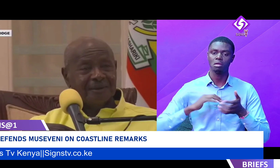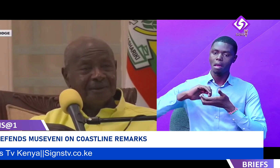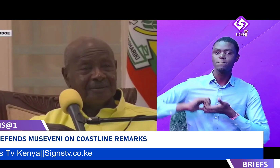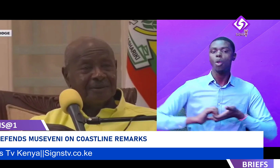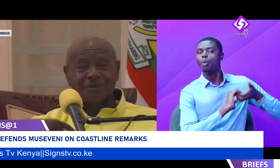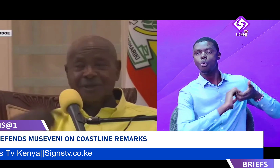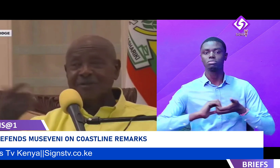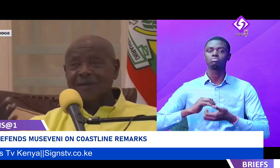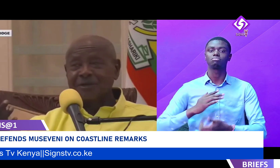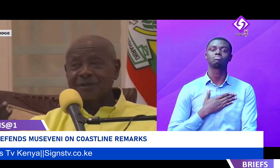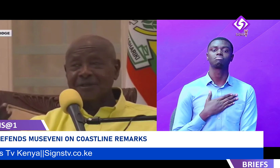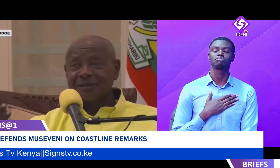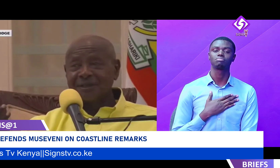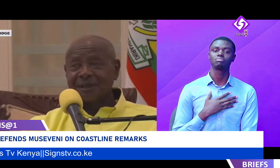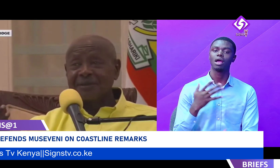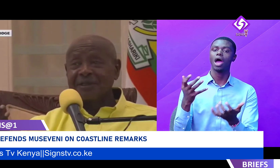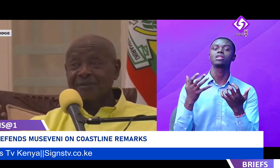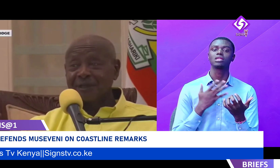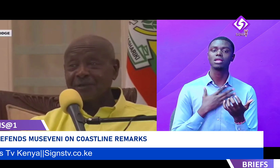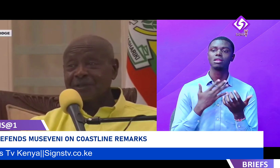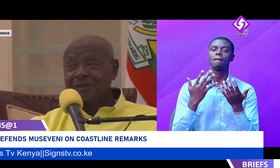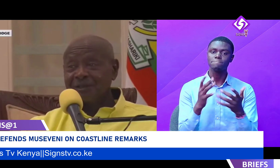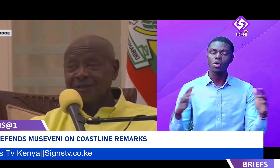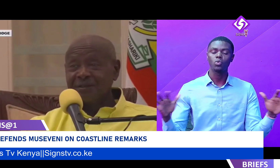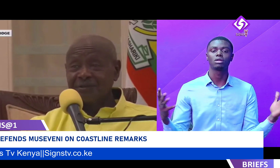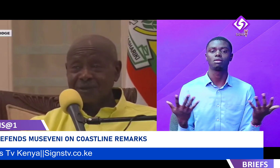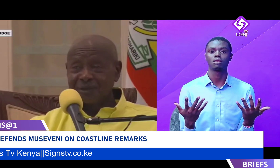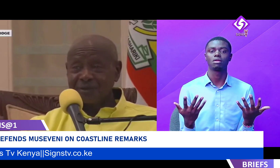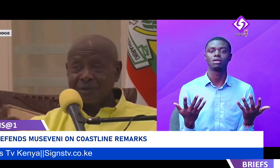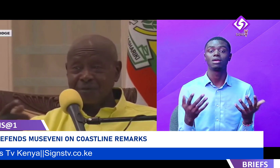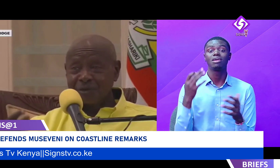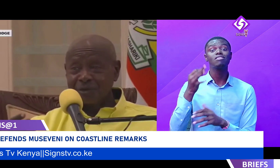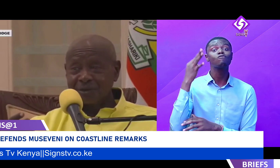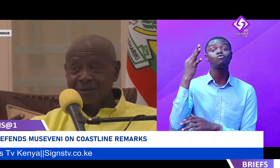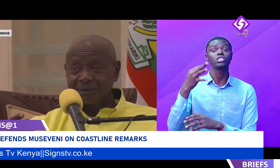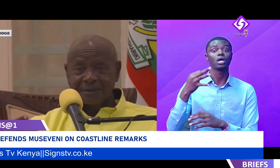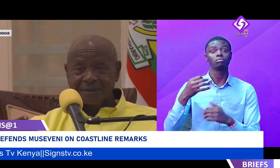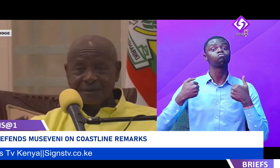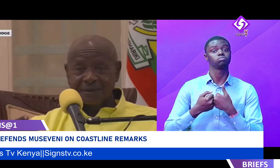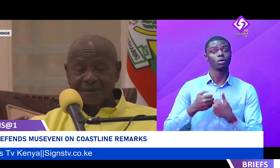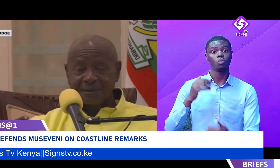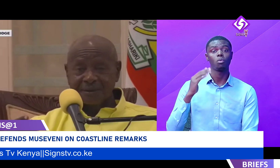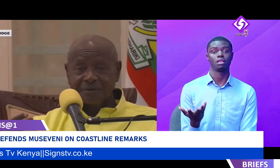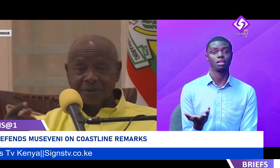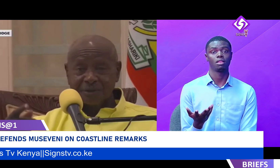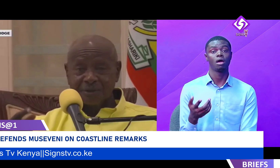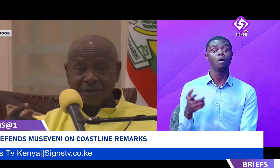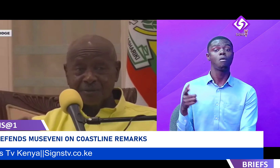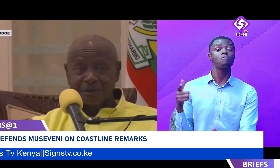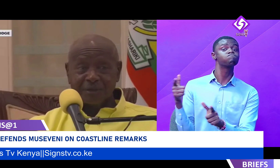because where is my ocean? I am entitled to that ocean. In future, we are going to have wars. in the future we're going to have wars. How can you